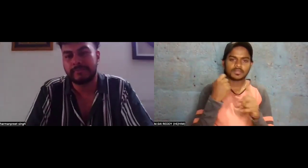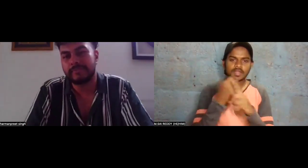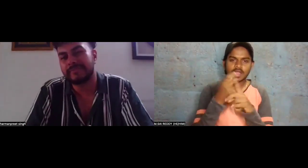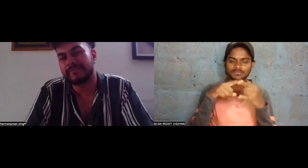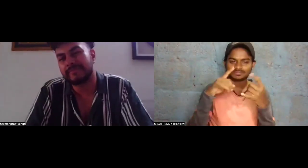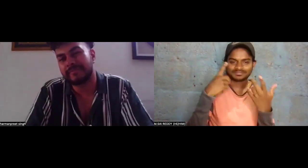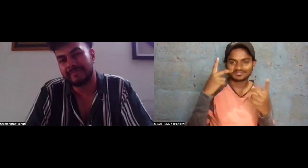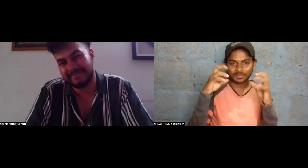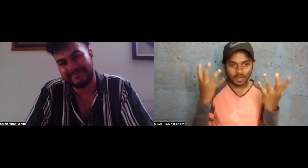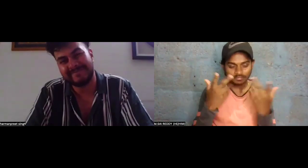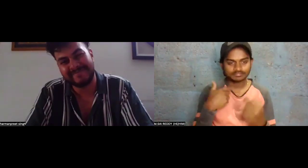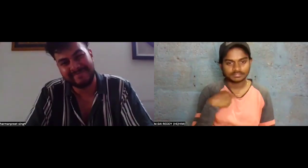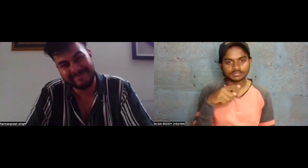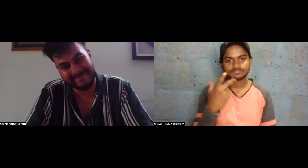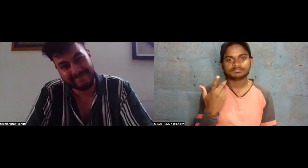please.